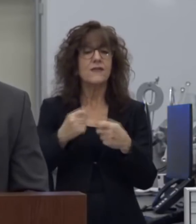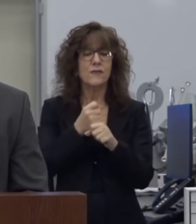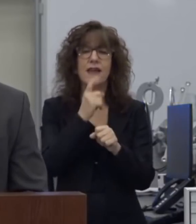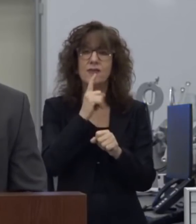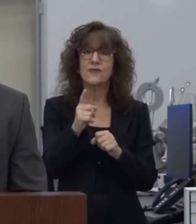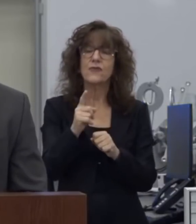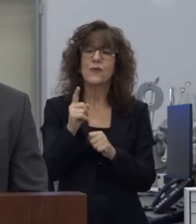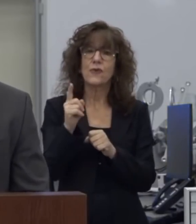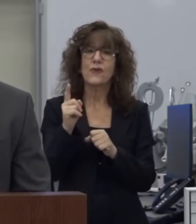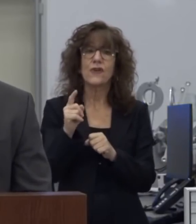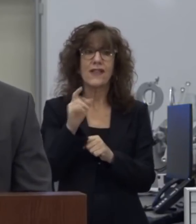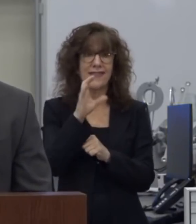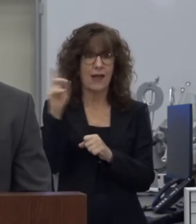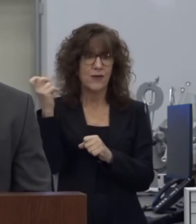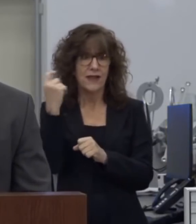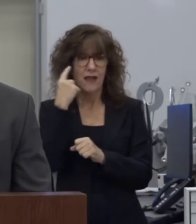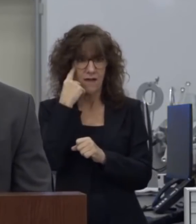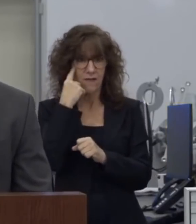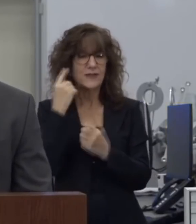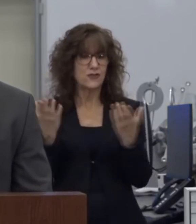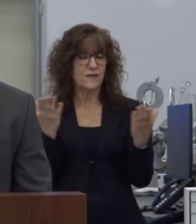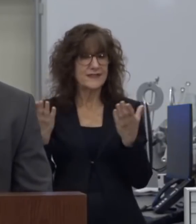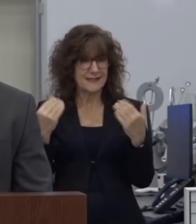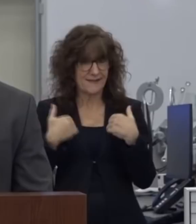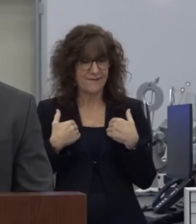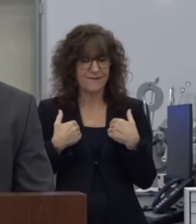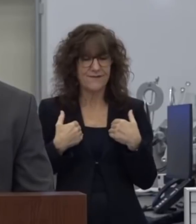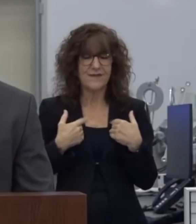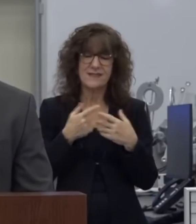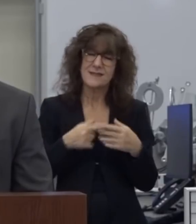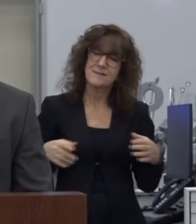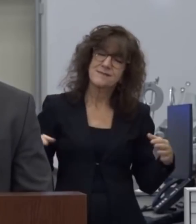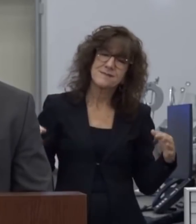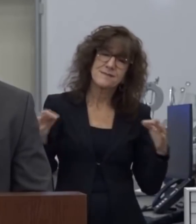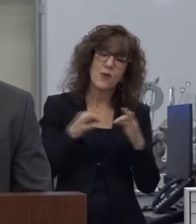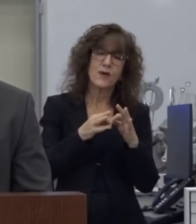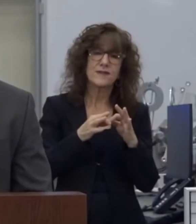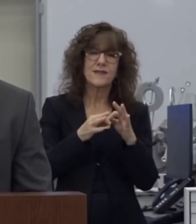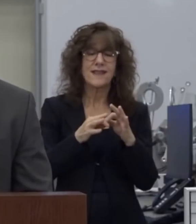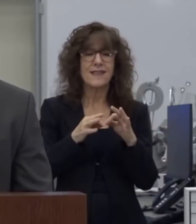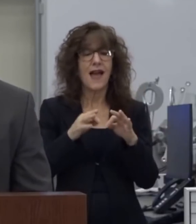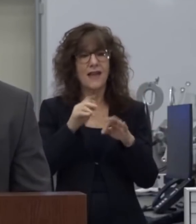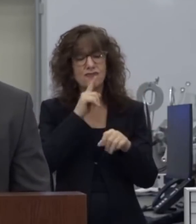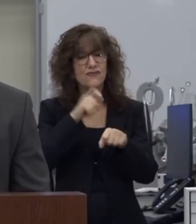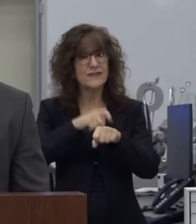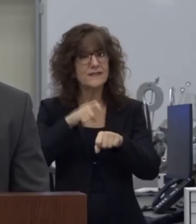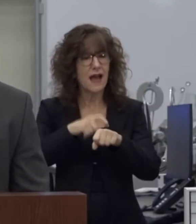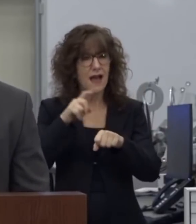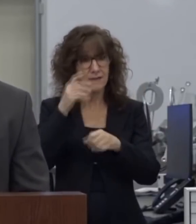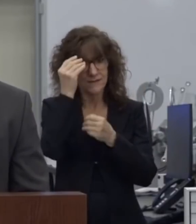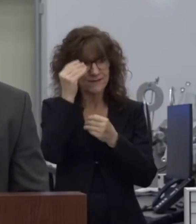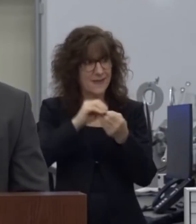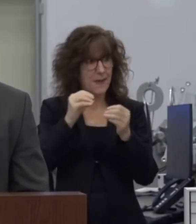the continuity of county government services. It is imperative for us to have real-time data throughout this